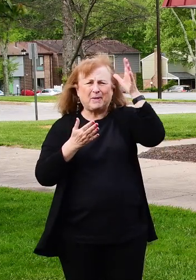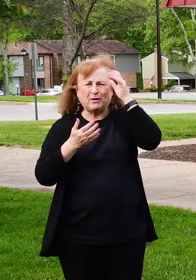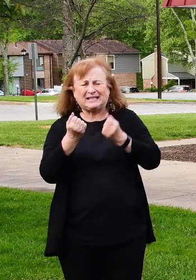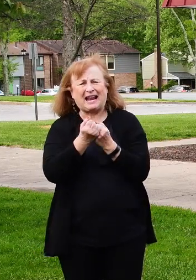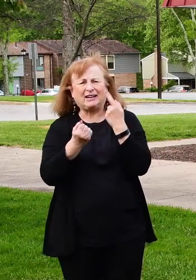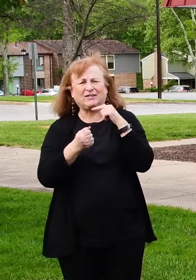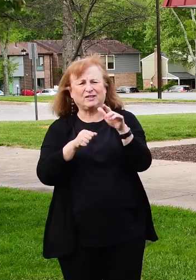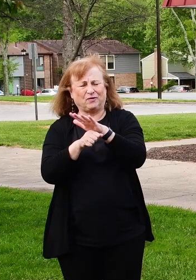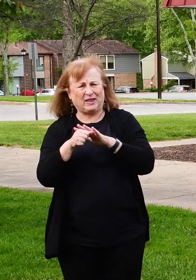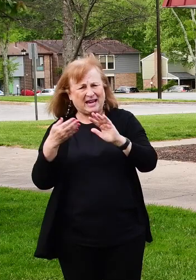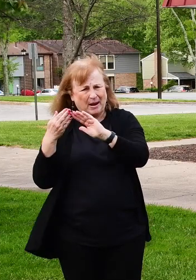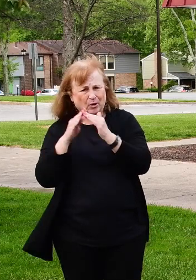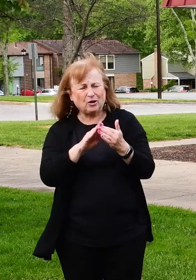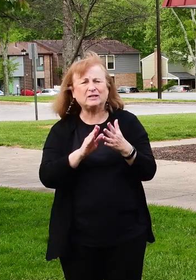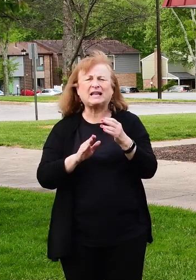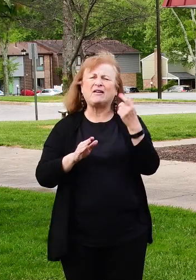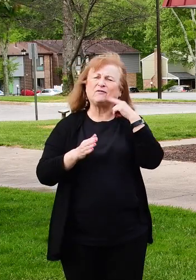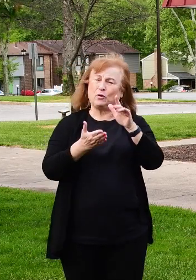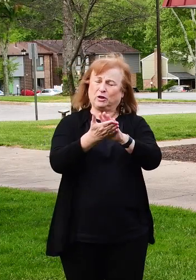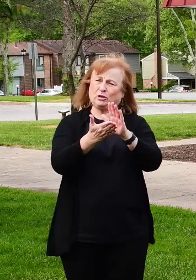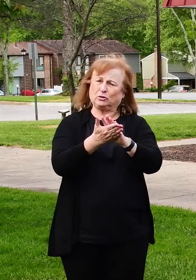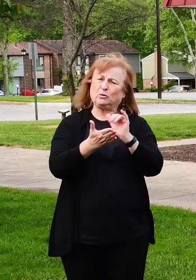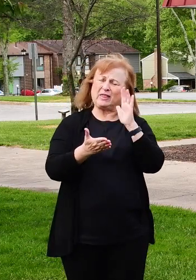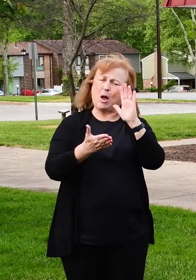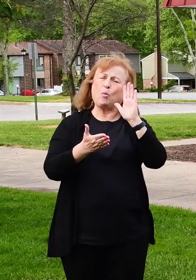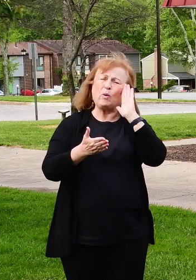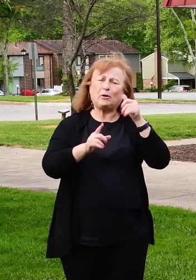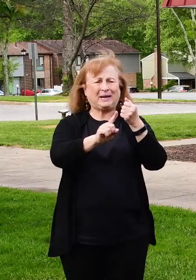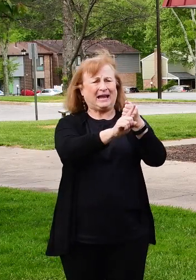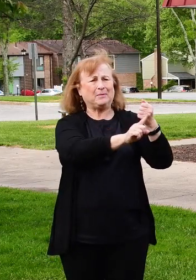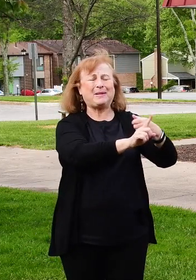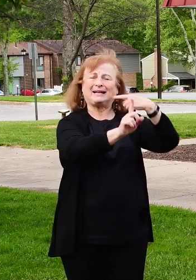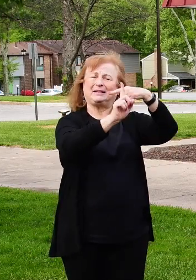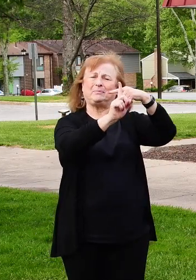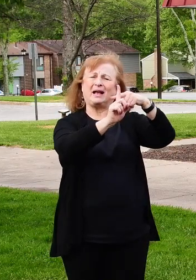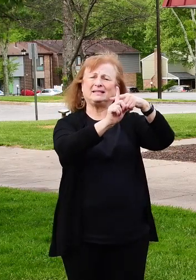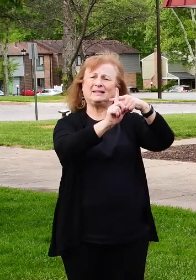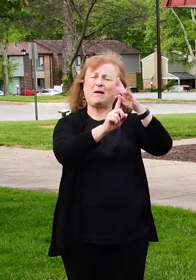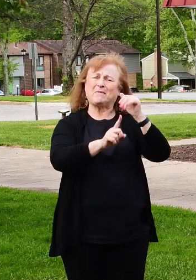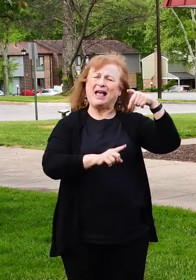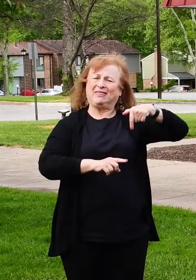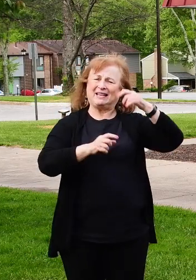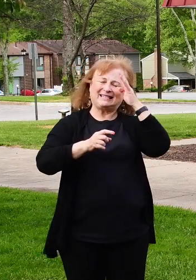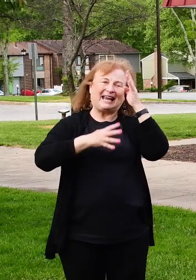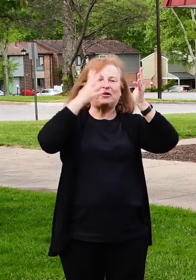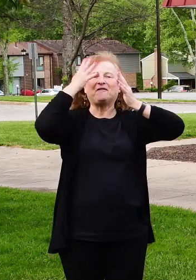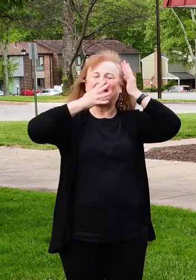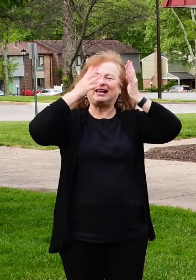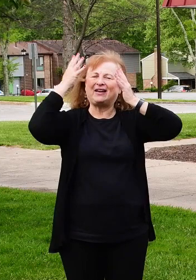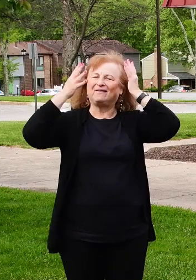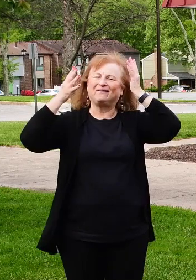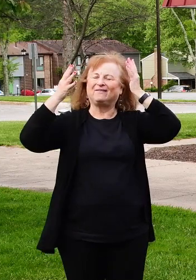neighborhoods, and for the schools that will be impacted positively by this innovative